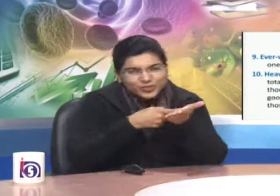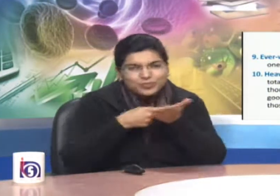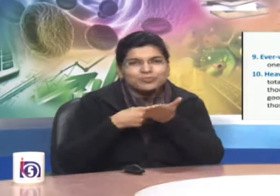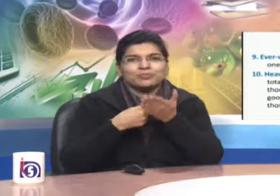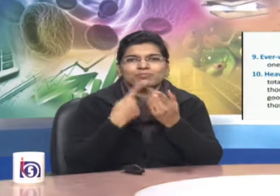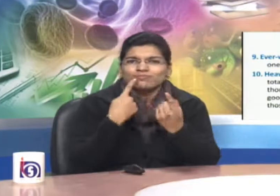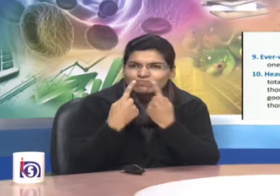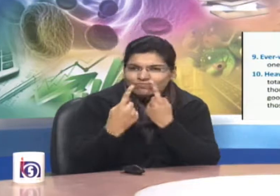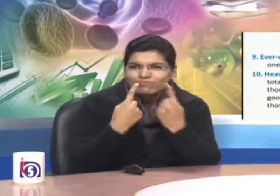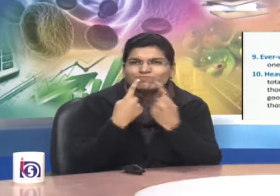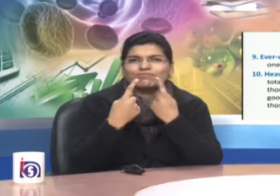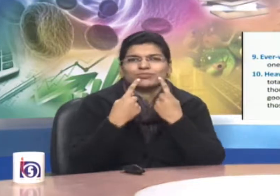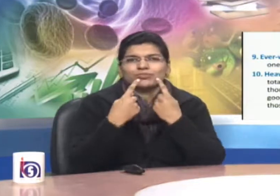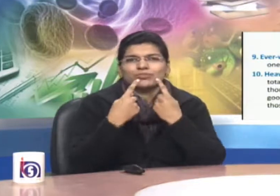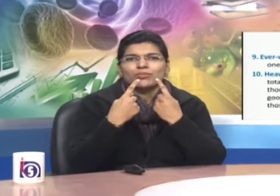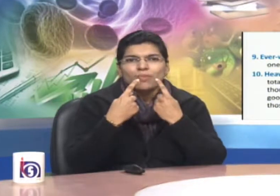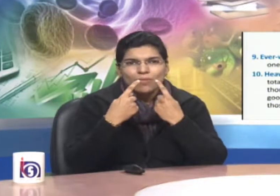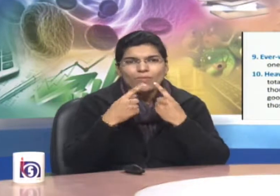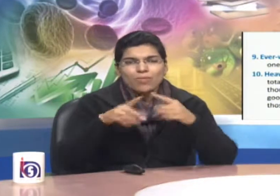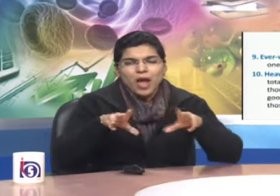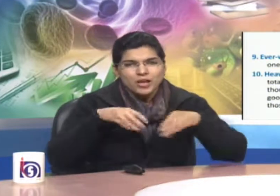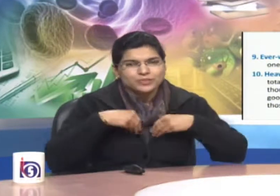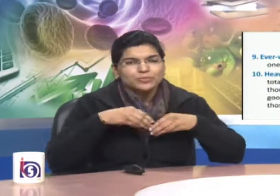While respecting those of others.